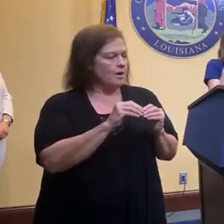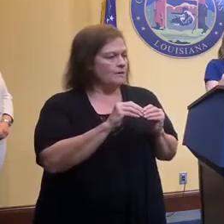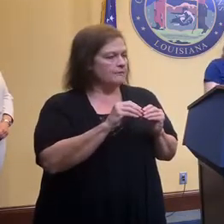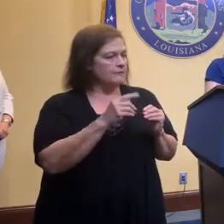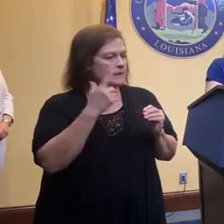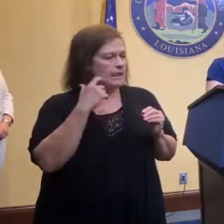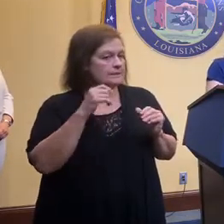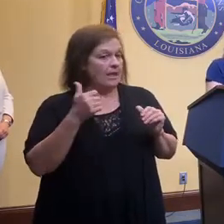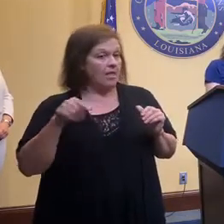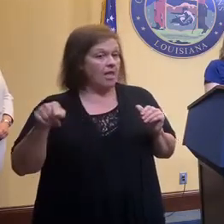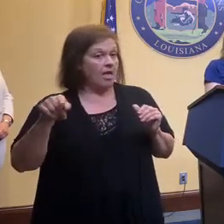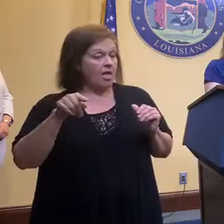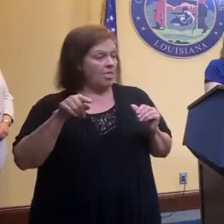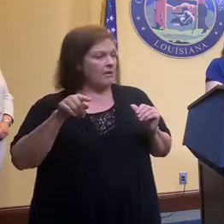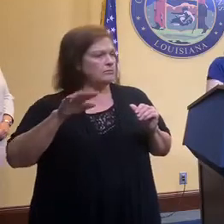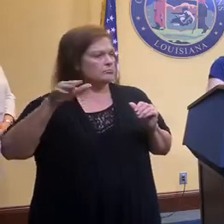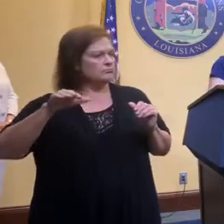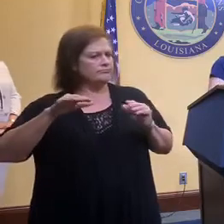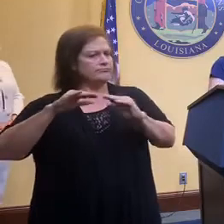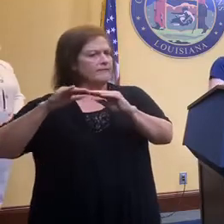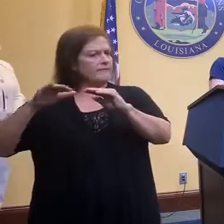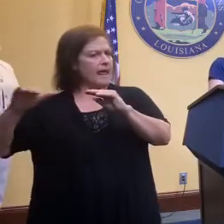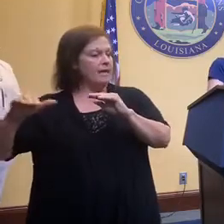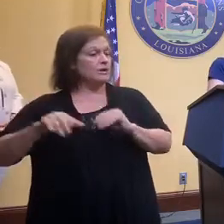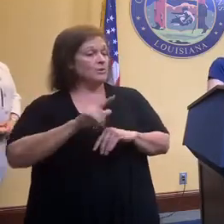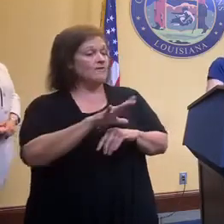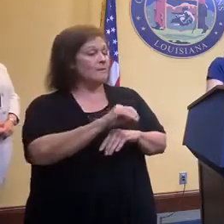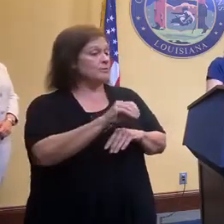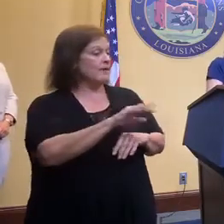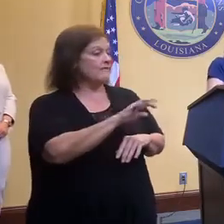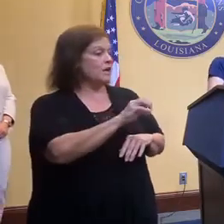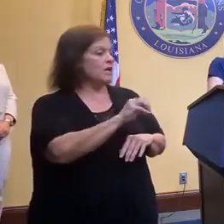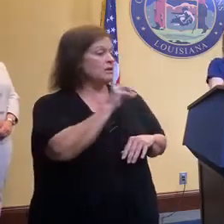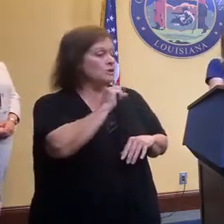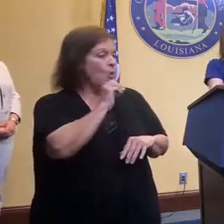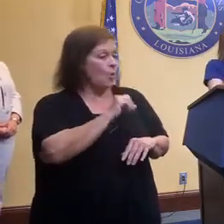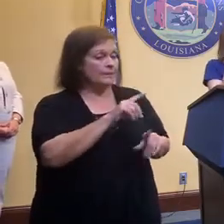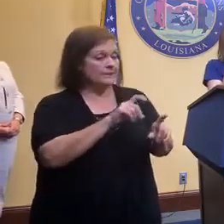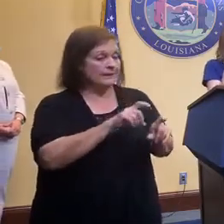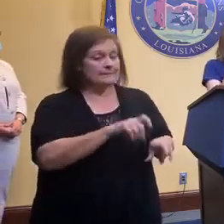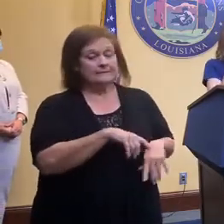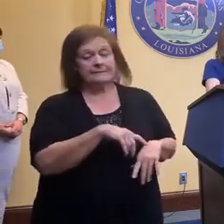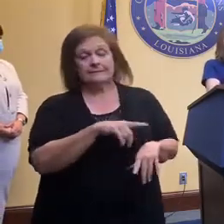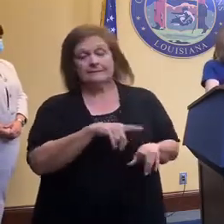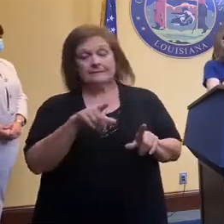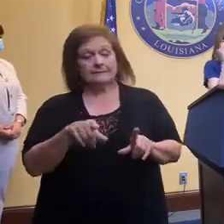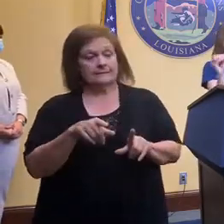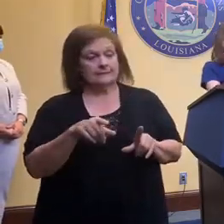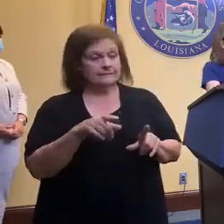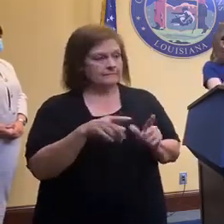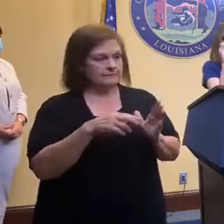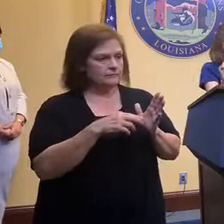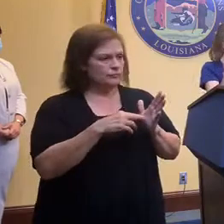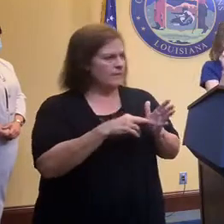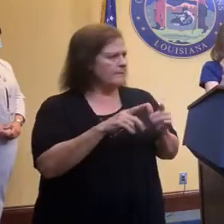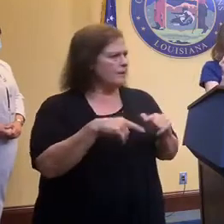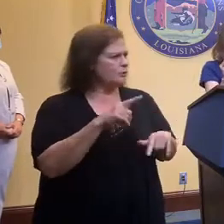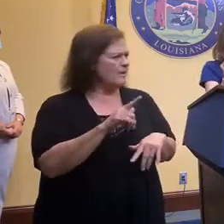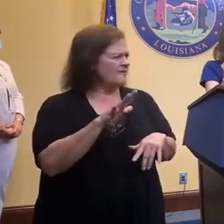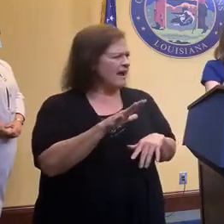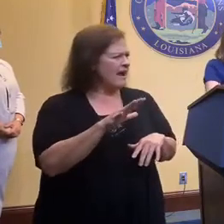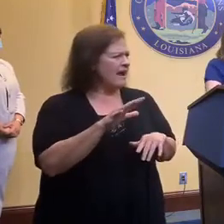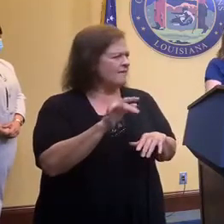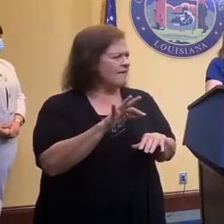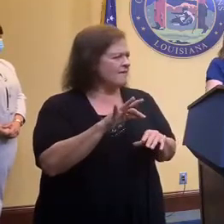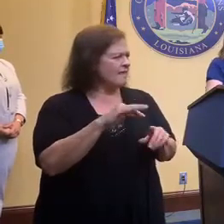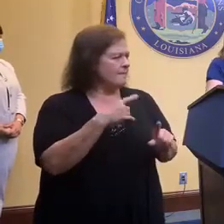everybody else was pretty flat. If 25% of 40-year-olds showed up to get a test, about 25%, they represented about 25% of the